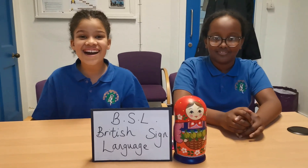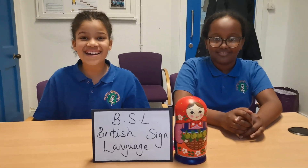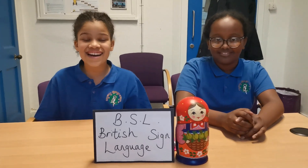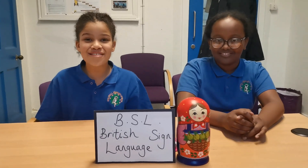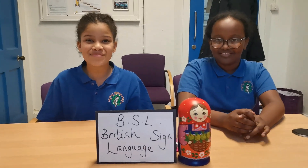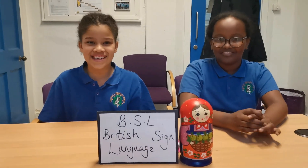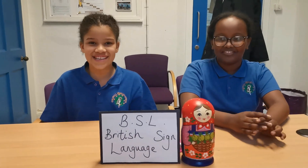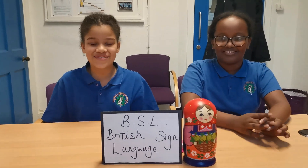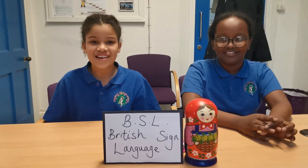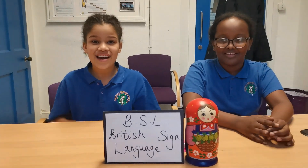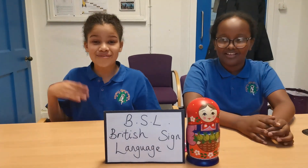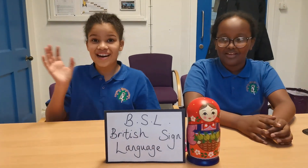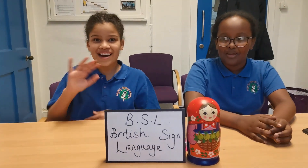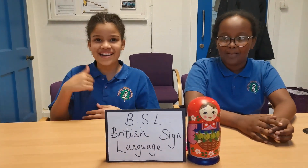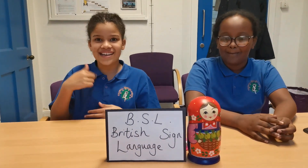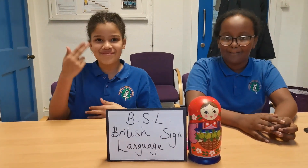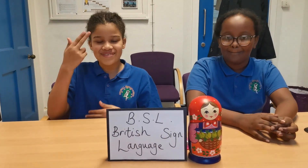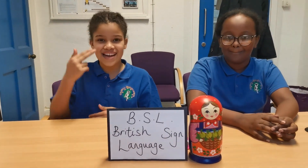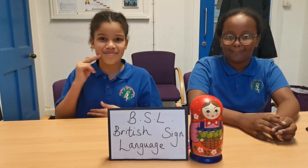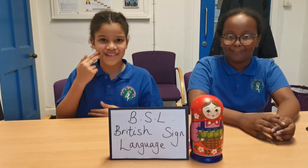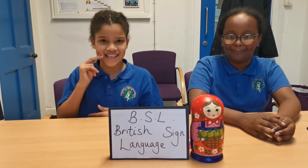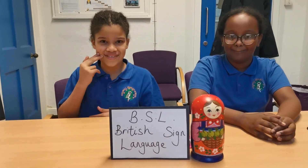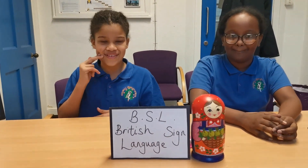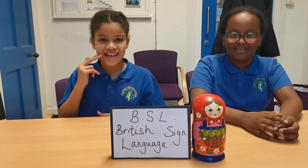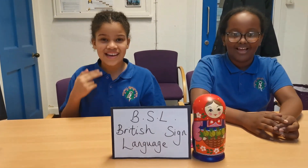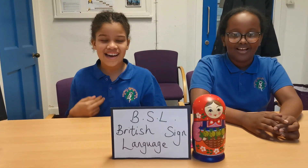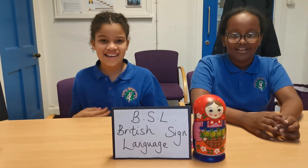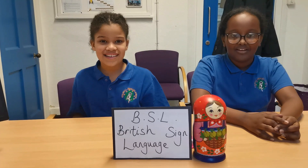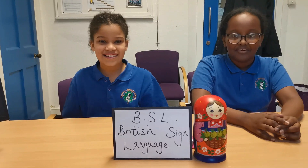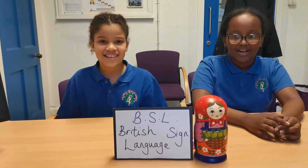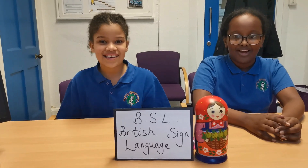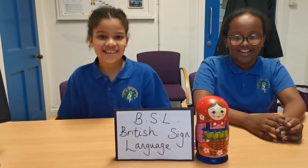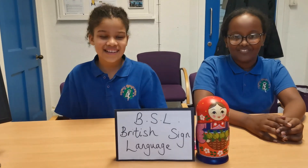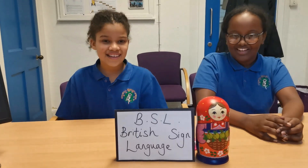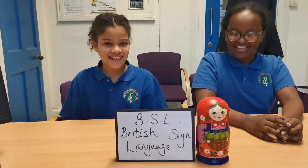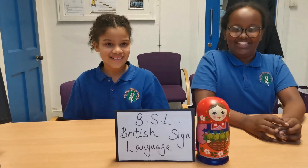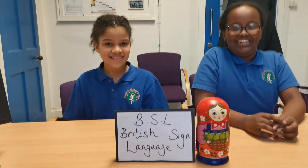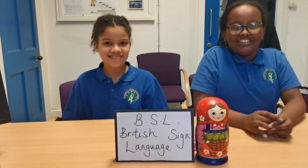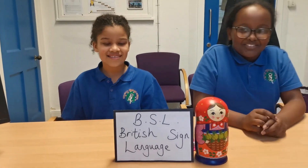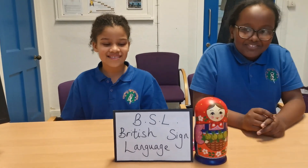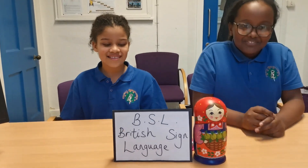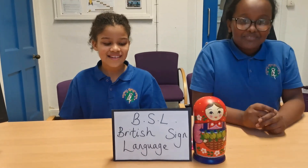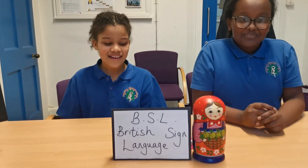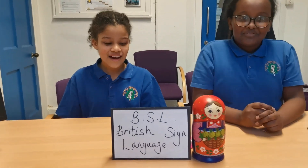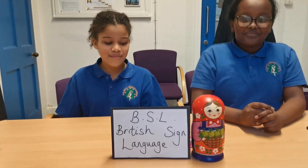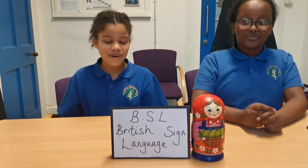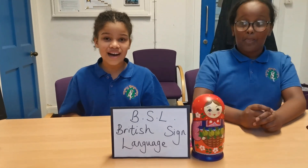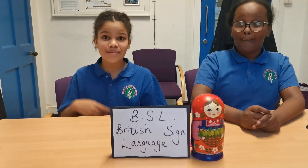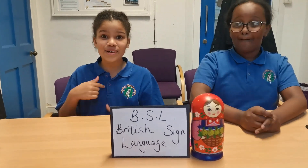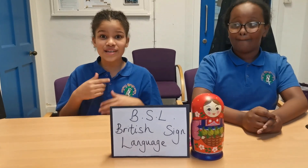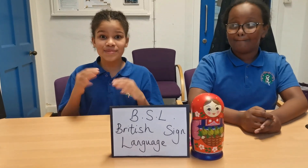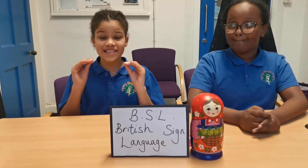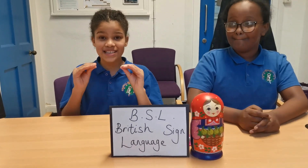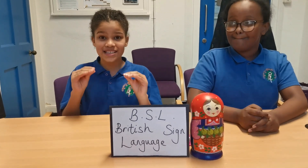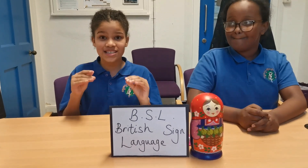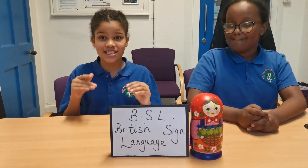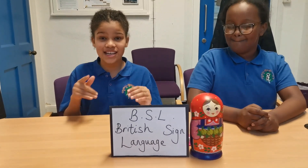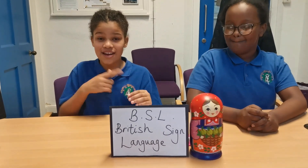Hi, I'm Niamh. I'm Niamh. Hi, I'm Haala. I'm going to be teaching